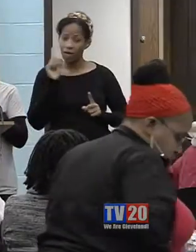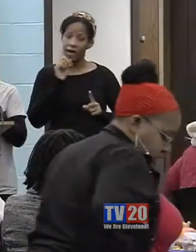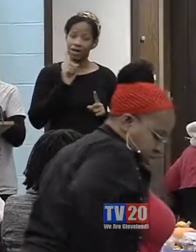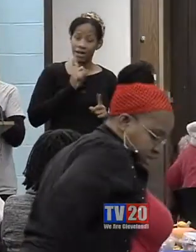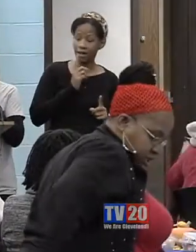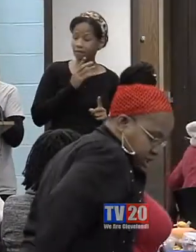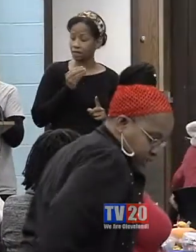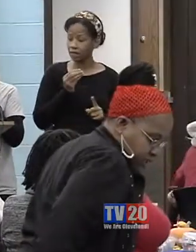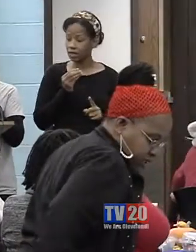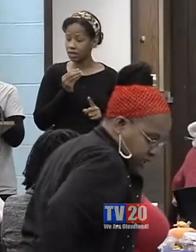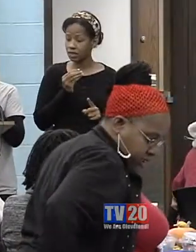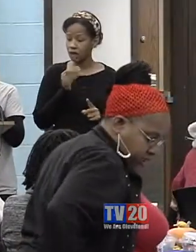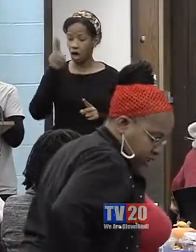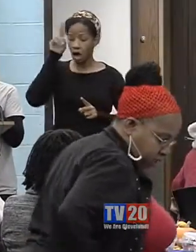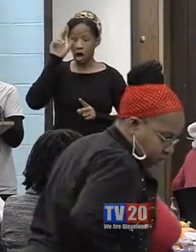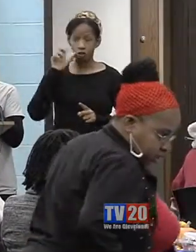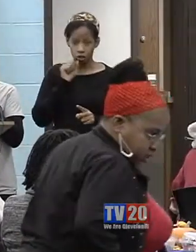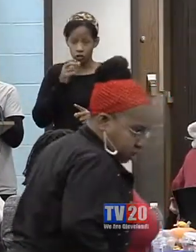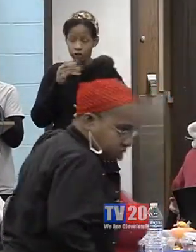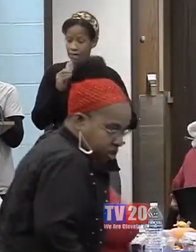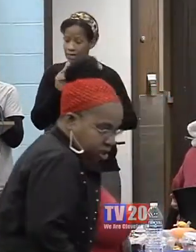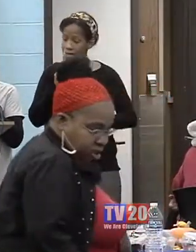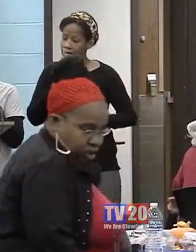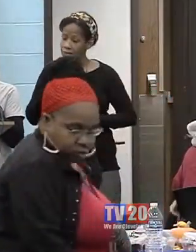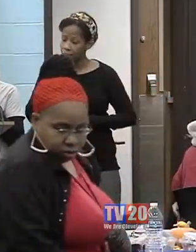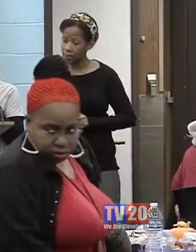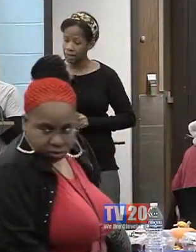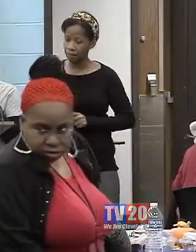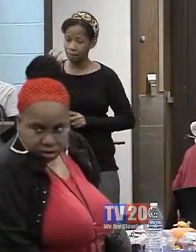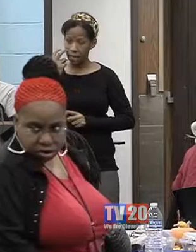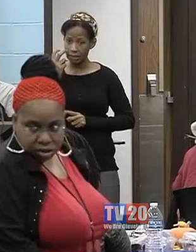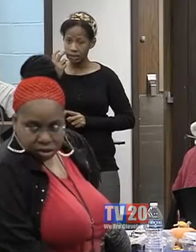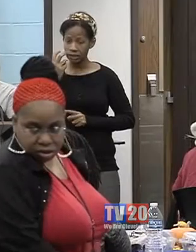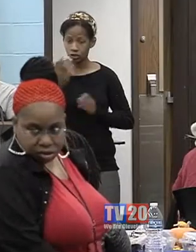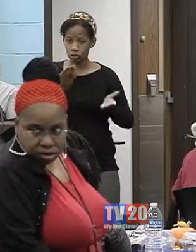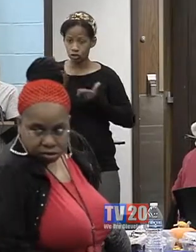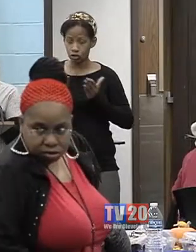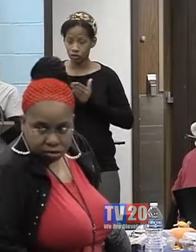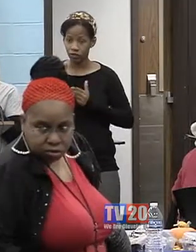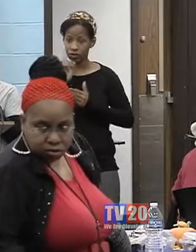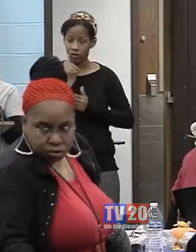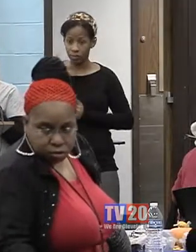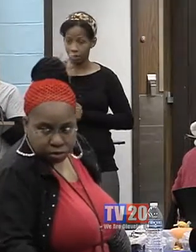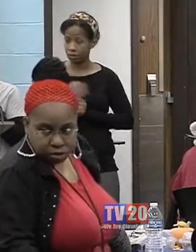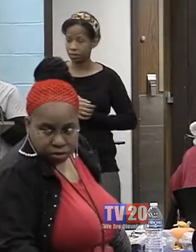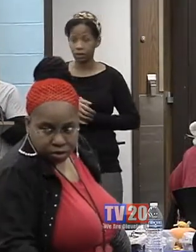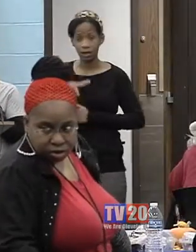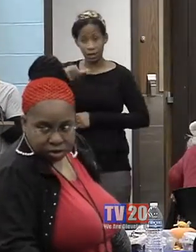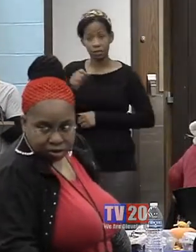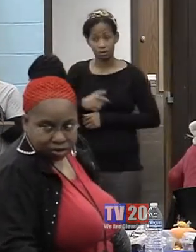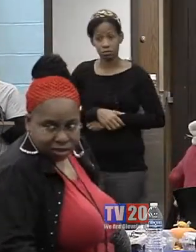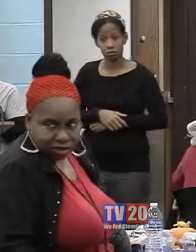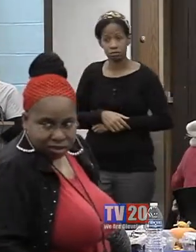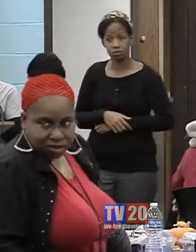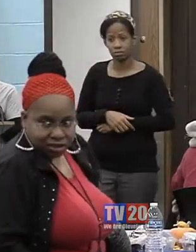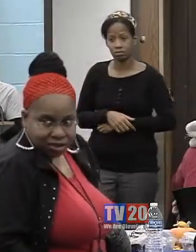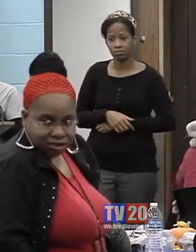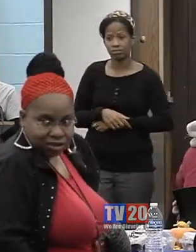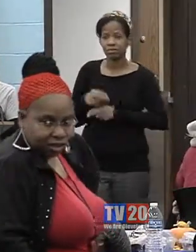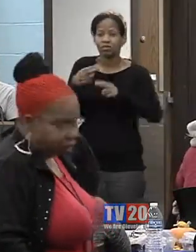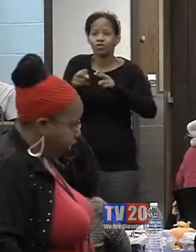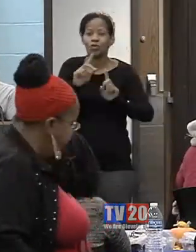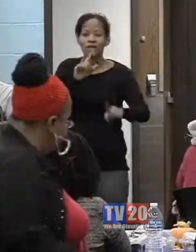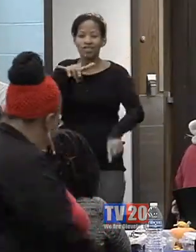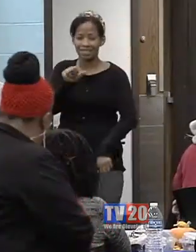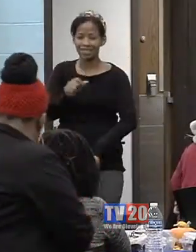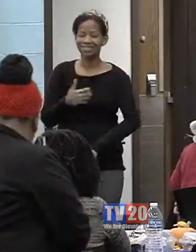deaf with Usher syndrome and KP blindness services for deaf blind? Yes. The short answer is